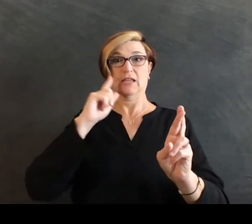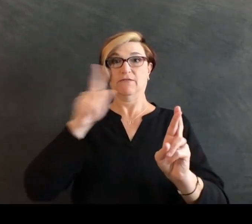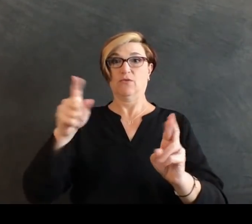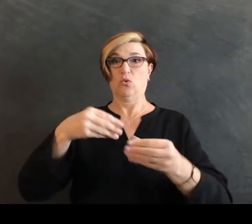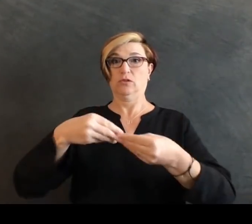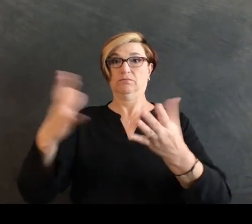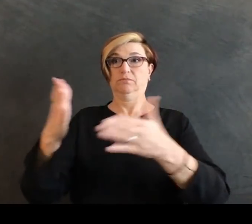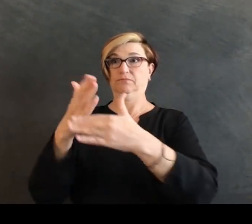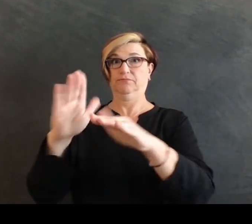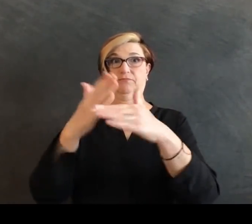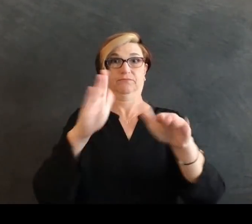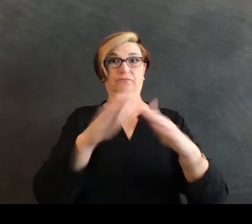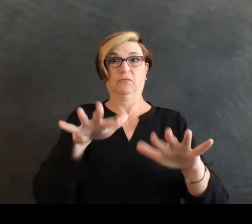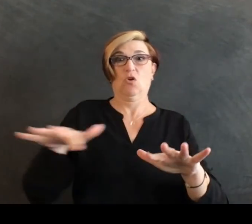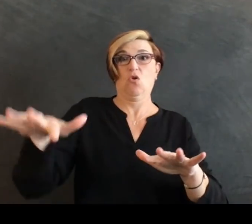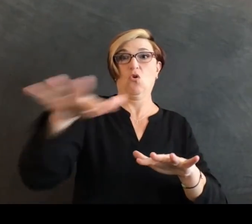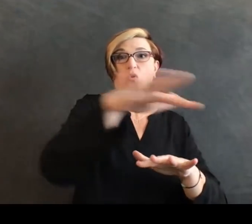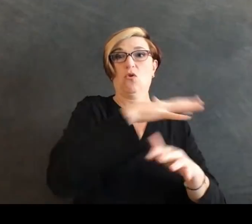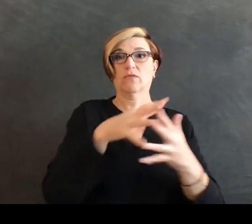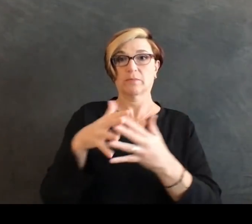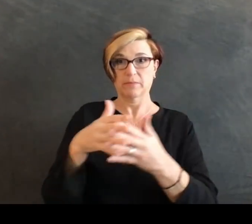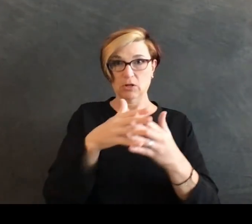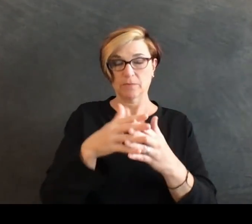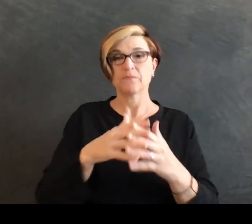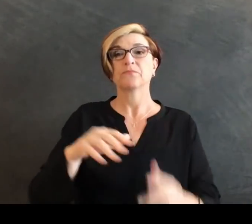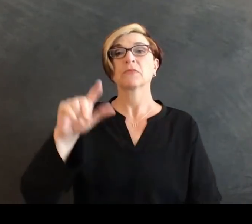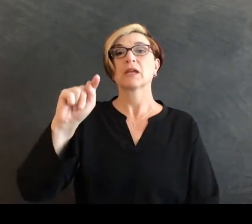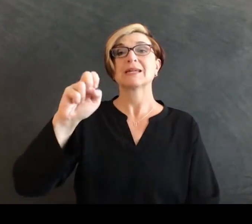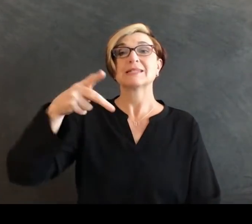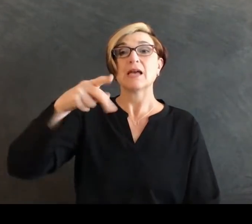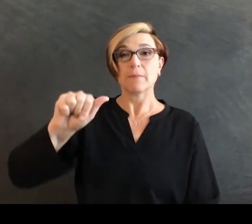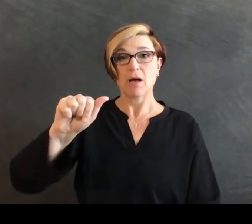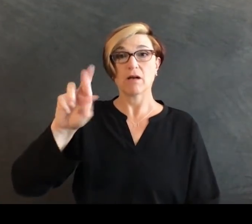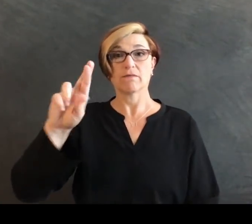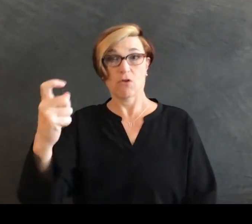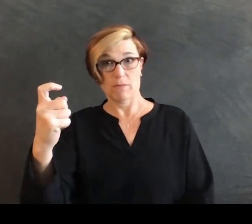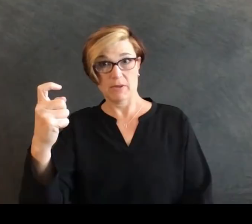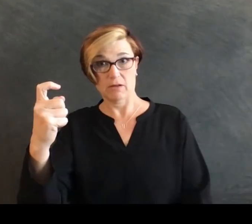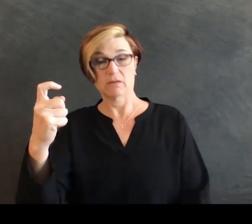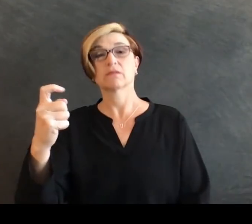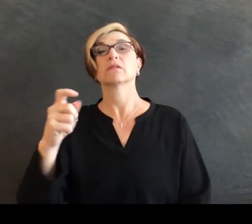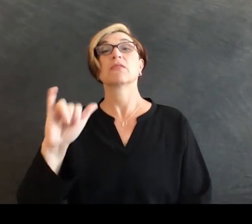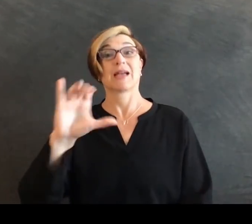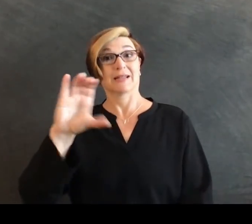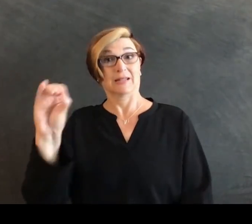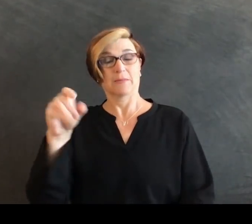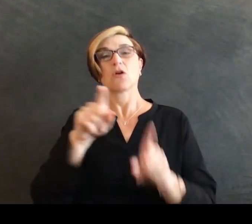Teva Pharmaceuticals is also donating 6 million doses of